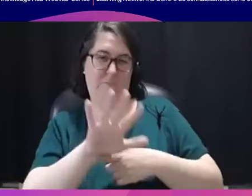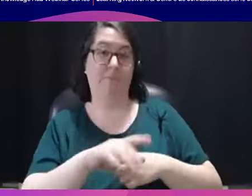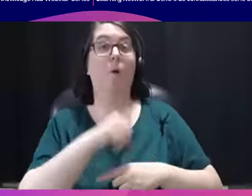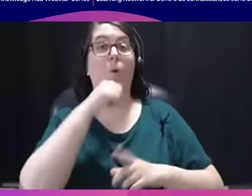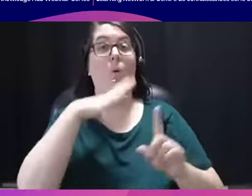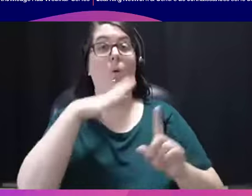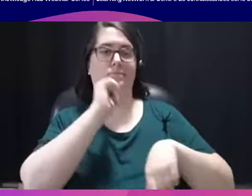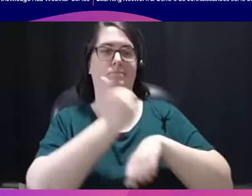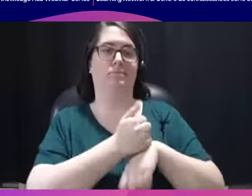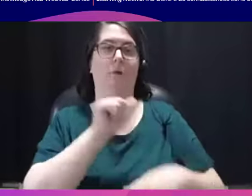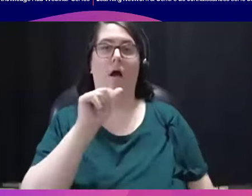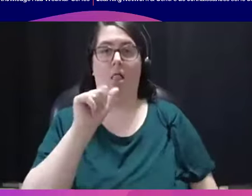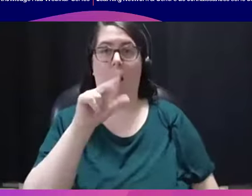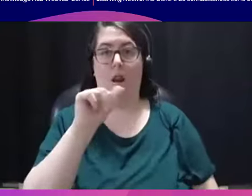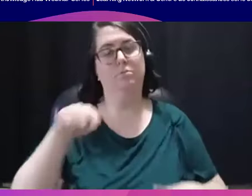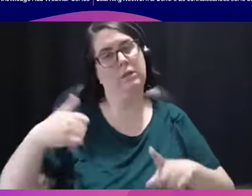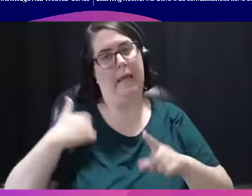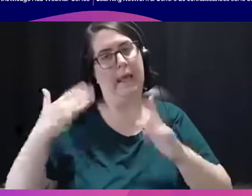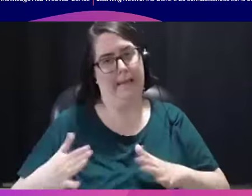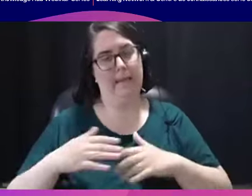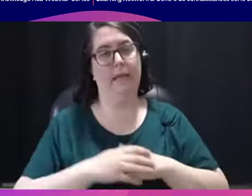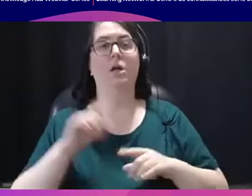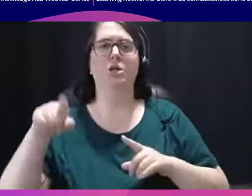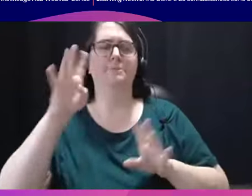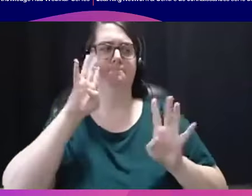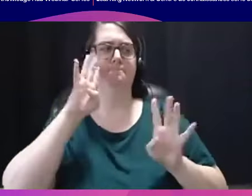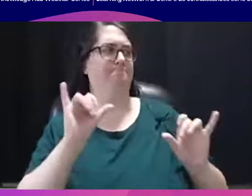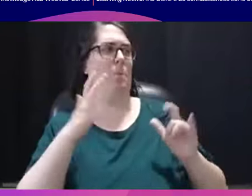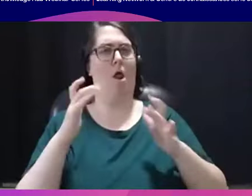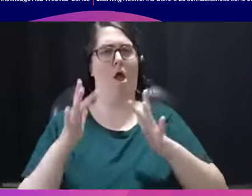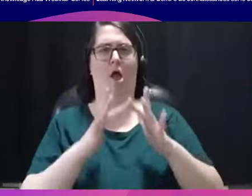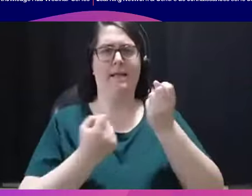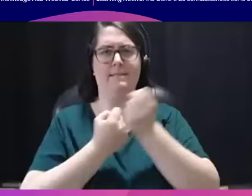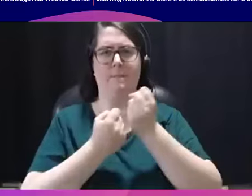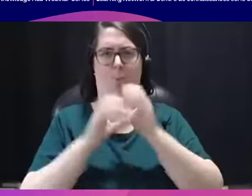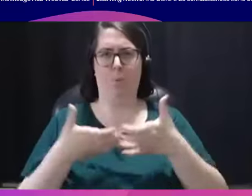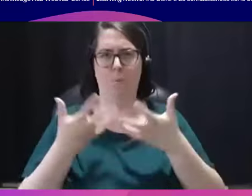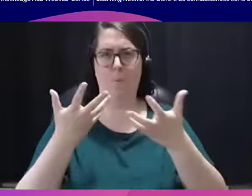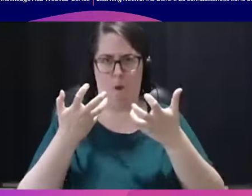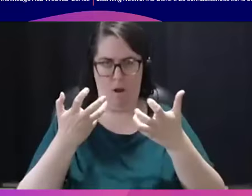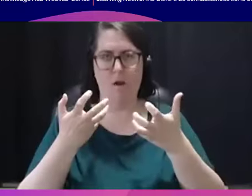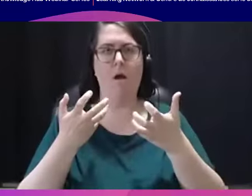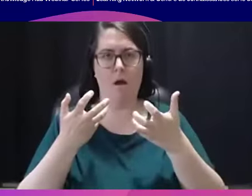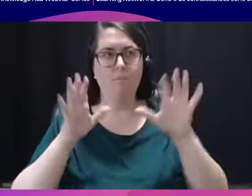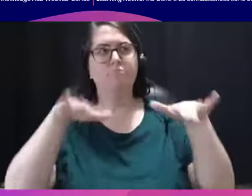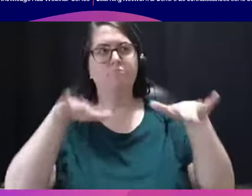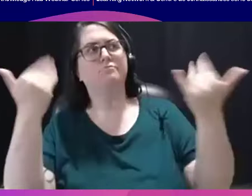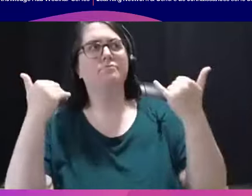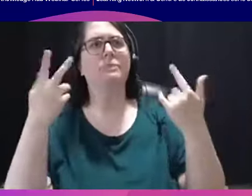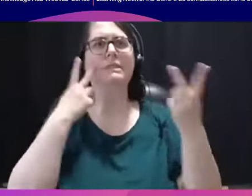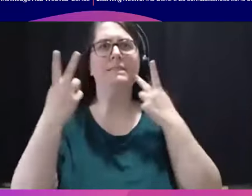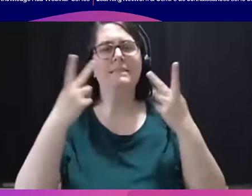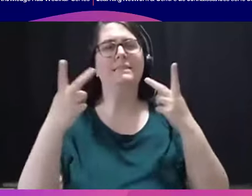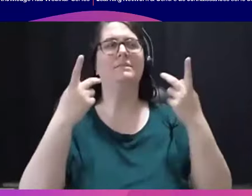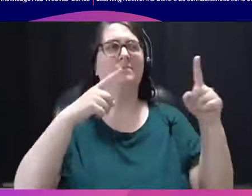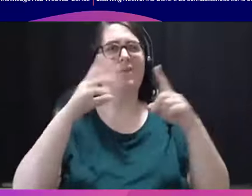called Alana, who's actually based in Canada. And so she wanted to create an online social support group to allow individuals to talk about their dating